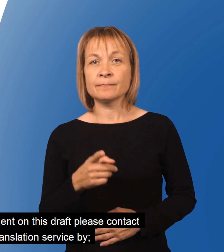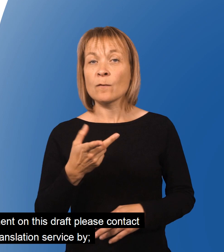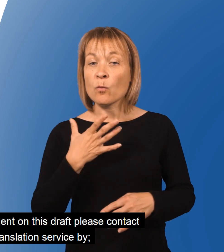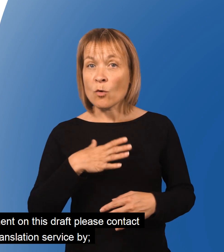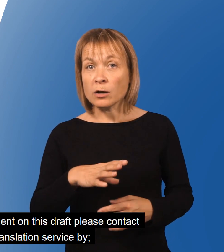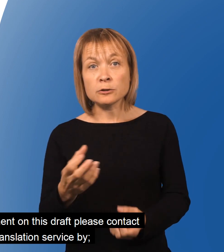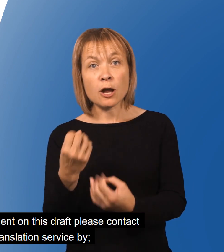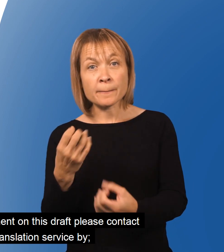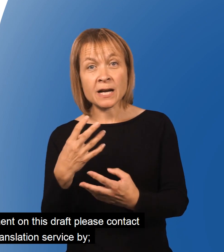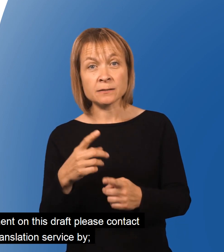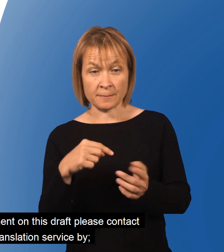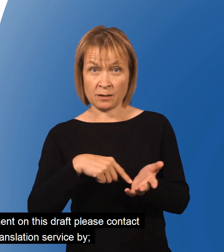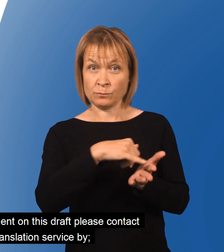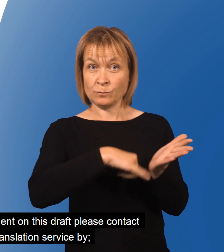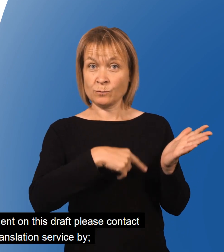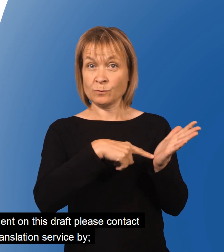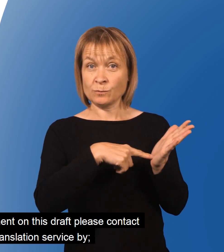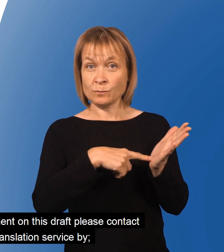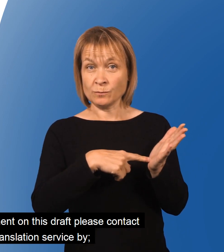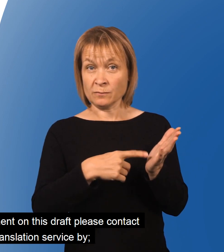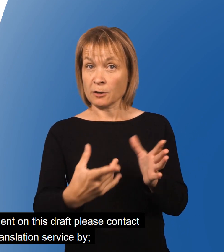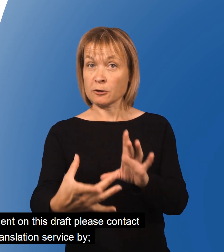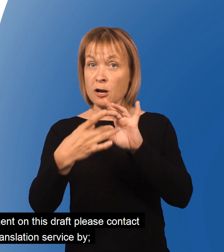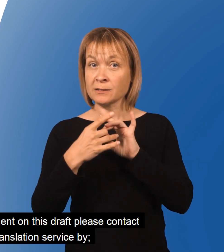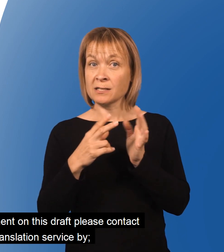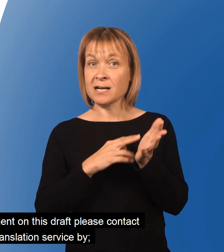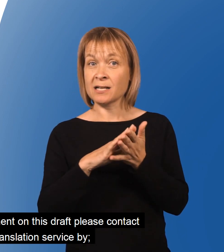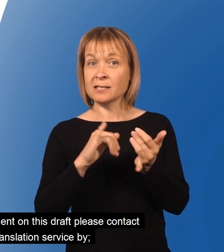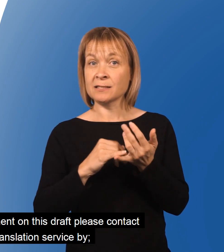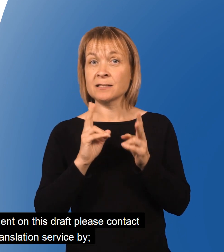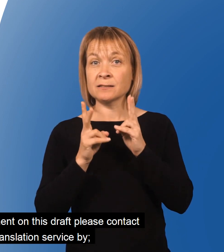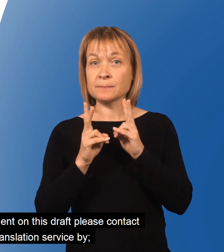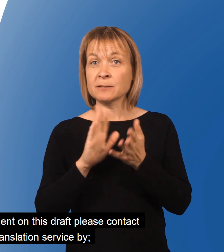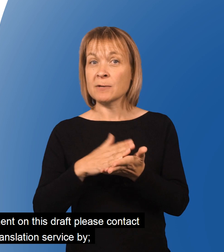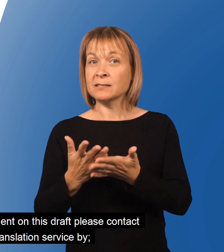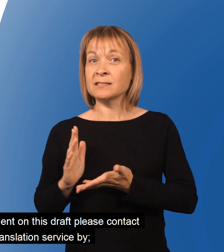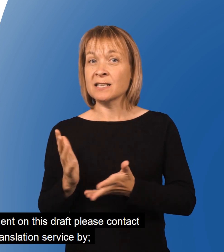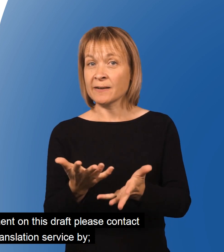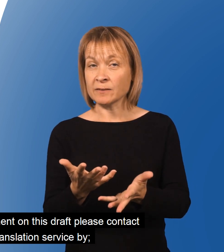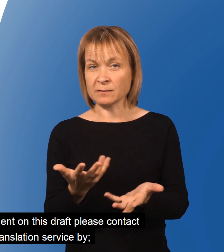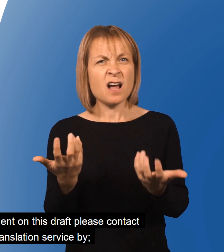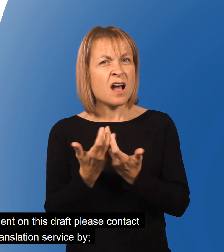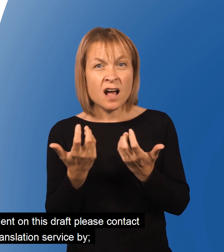If you would like to comment on this draft, please contact NHS Interpretation and Translation Service by